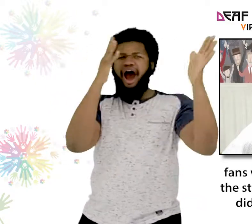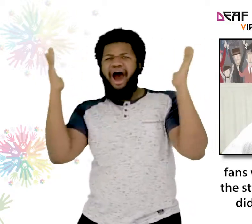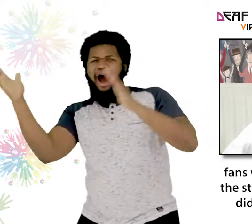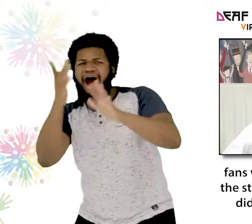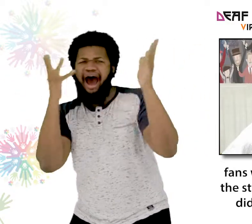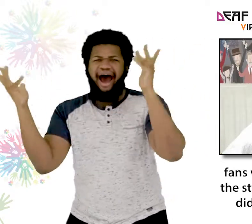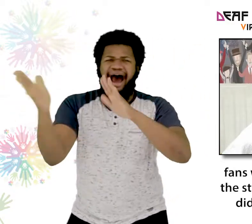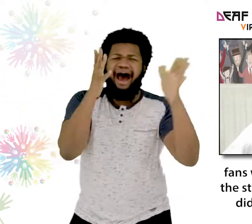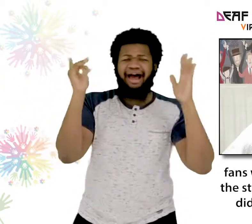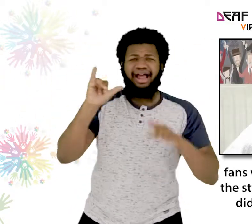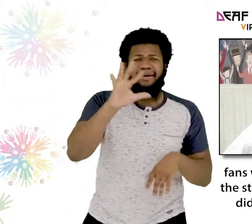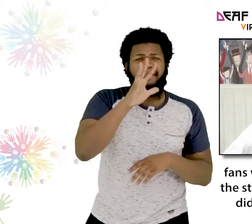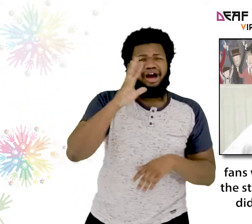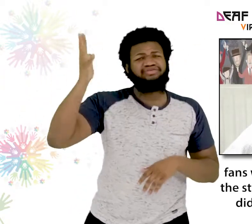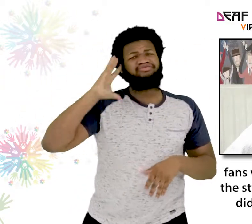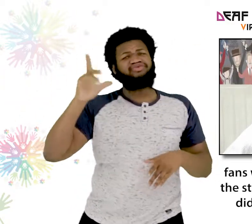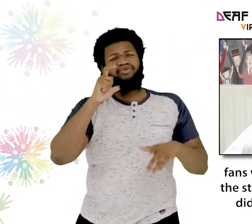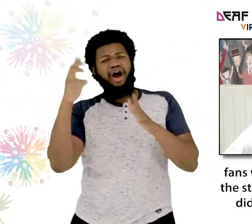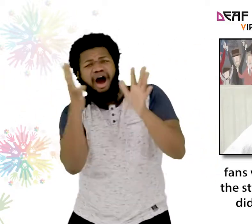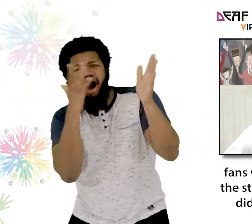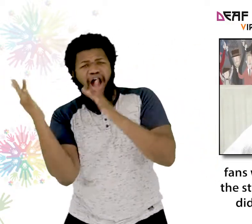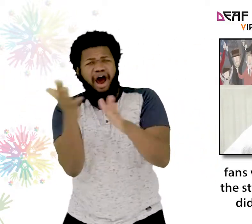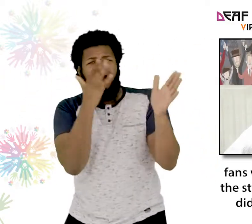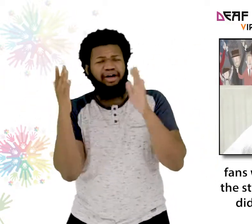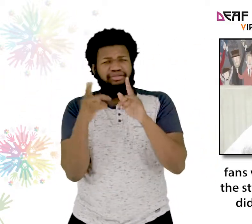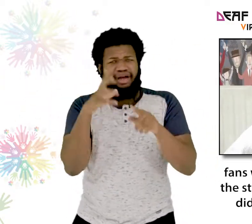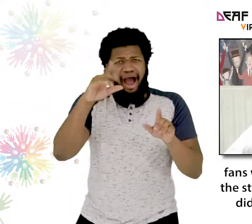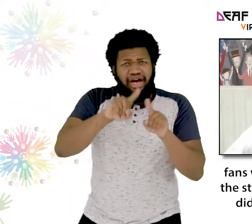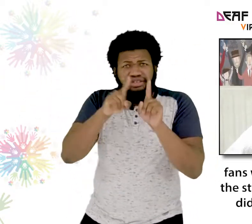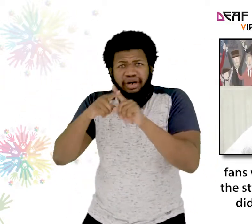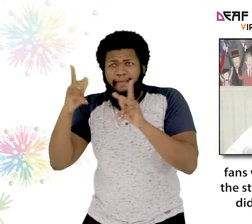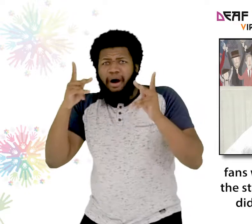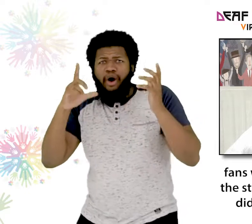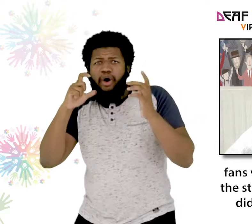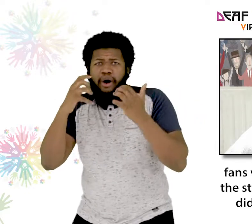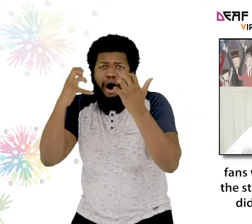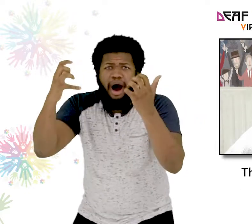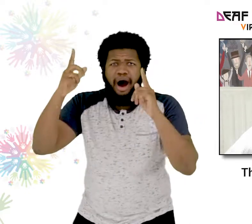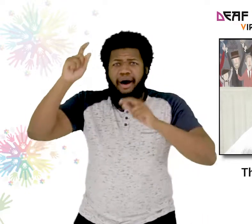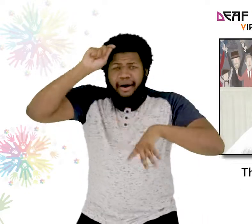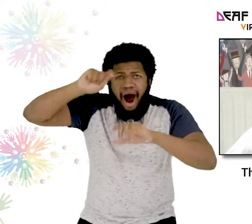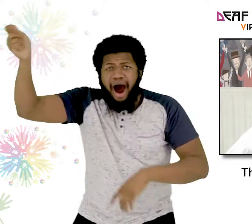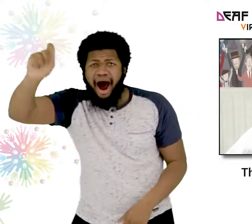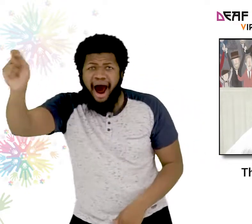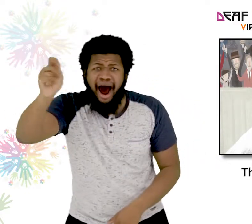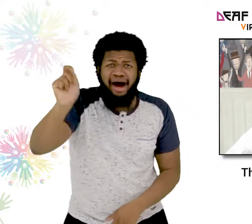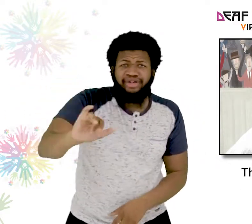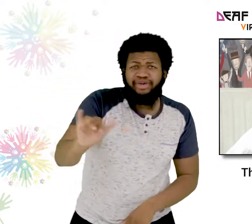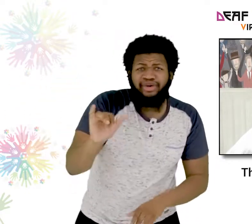fans waved their arms from the stands just as his mother did when he was a boy. They waved hats, too.